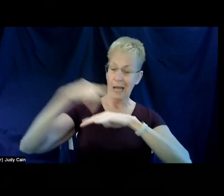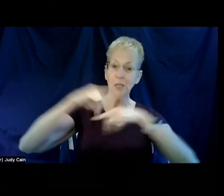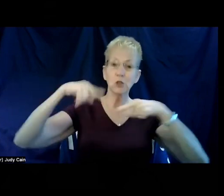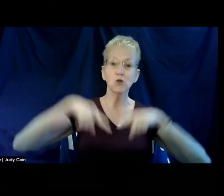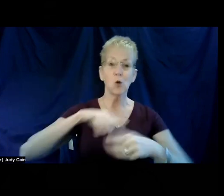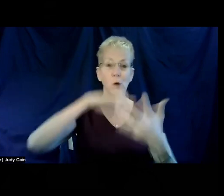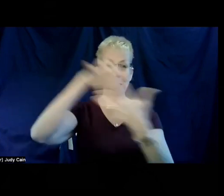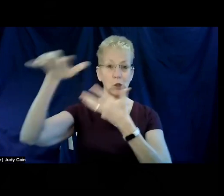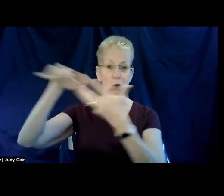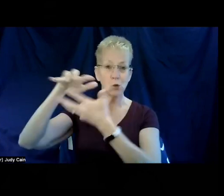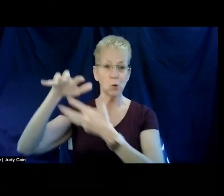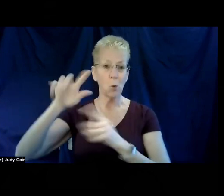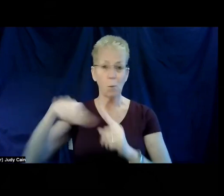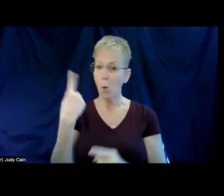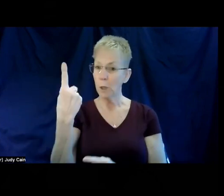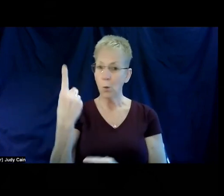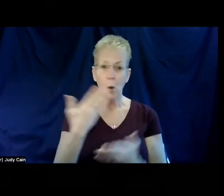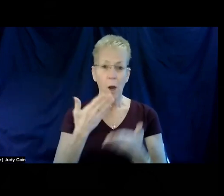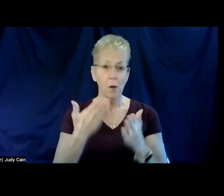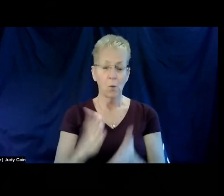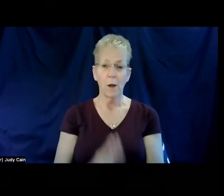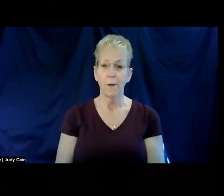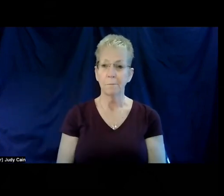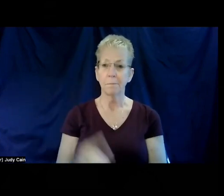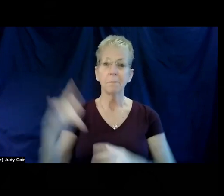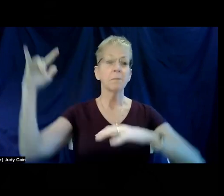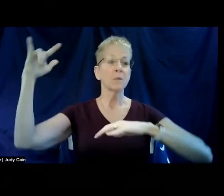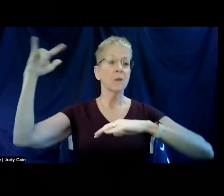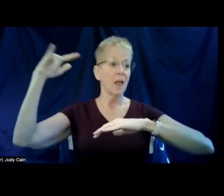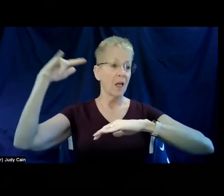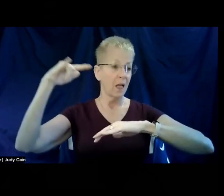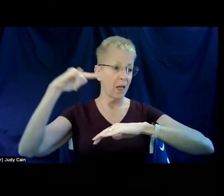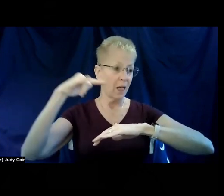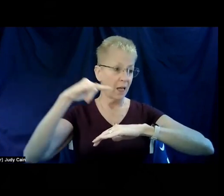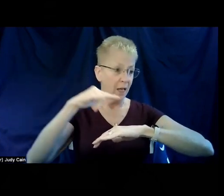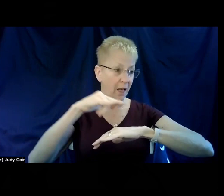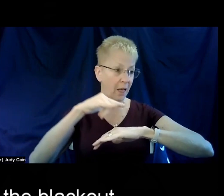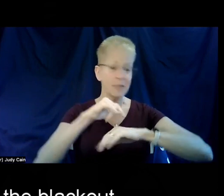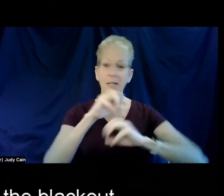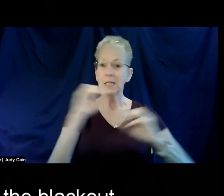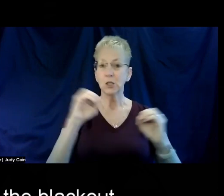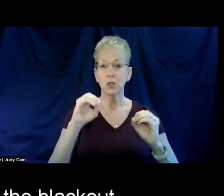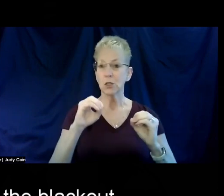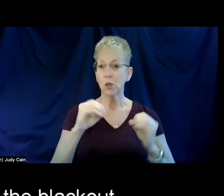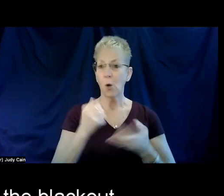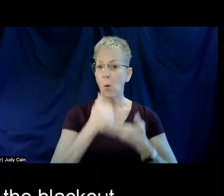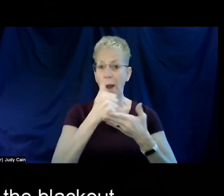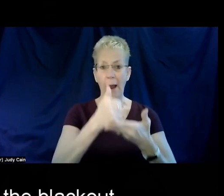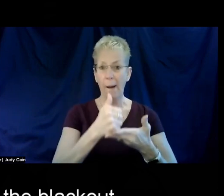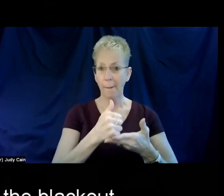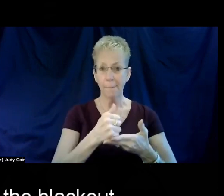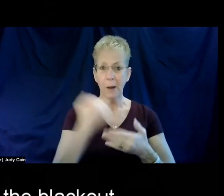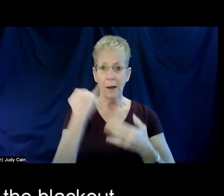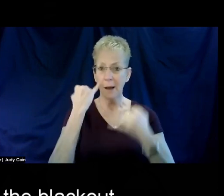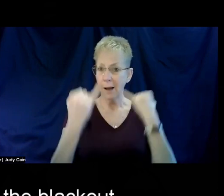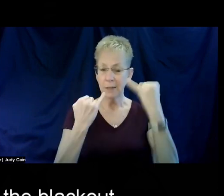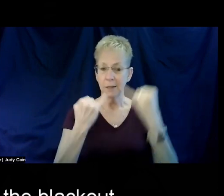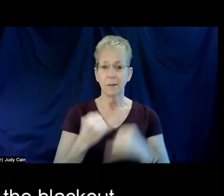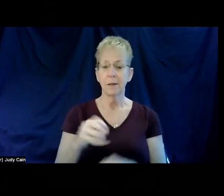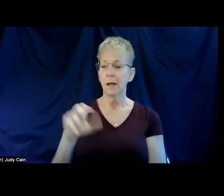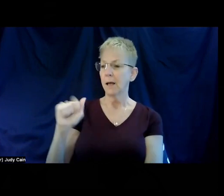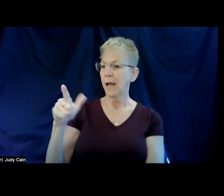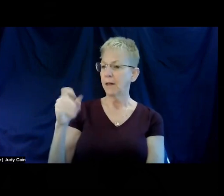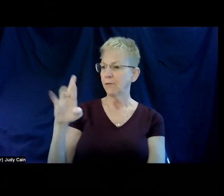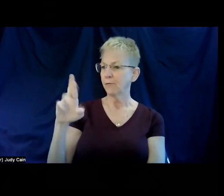On the ground below, there was no hint of the agonies they suffered. Alfred Bunch held the blackout curtain open for his